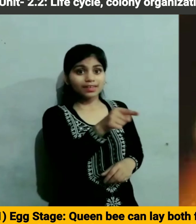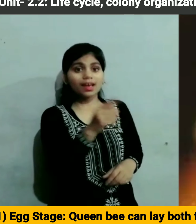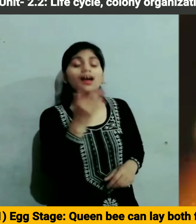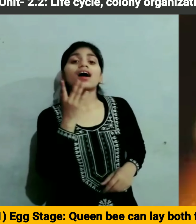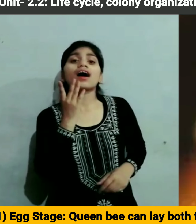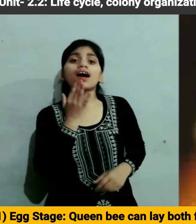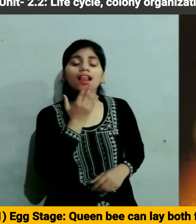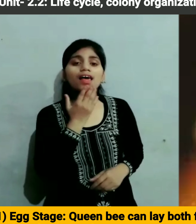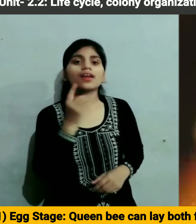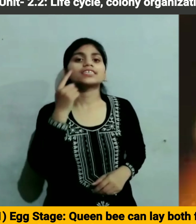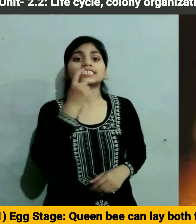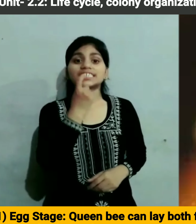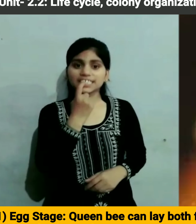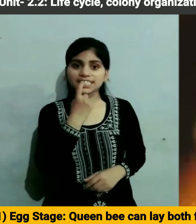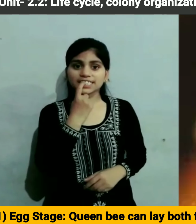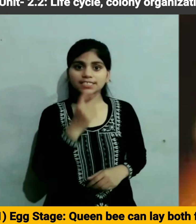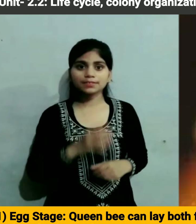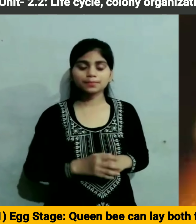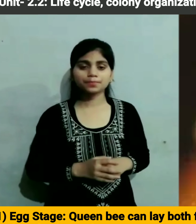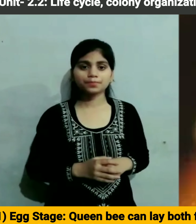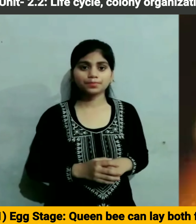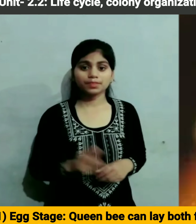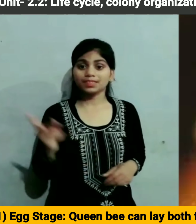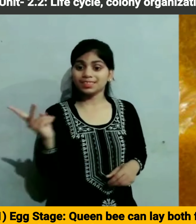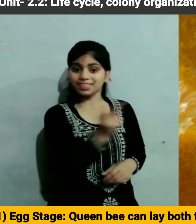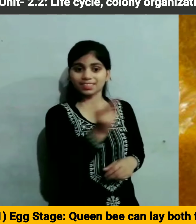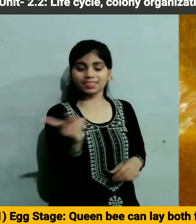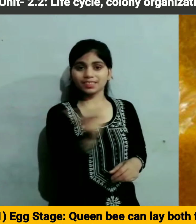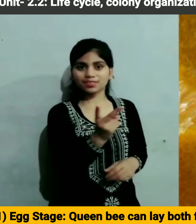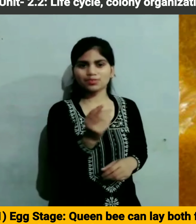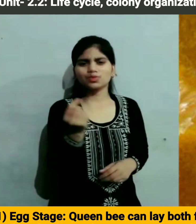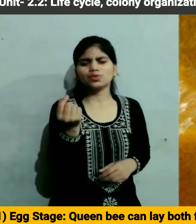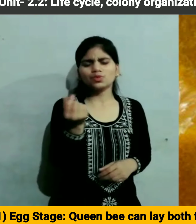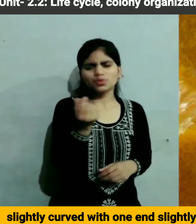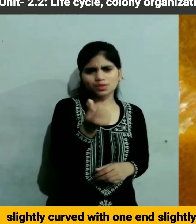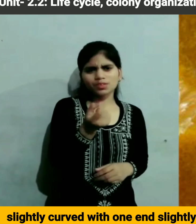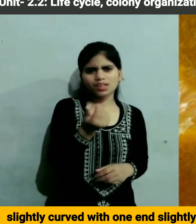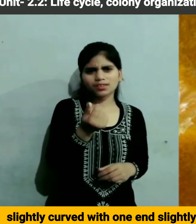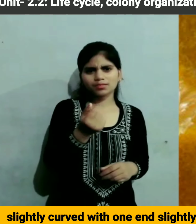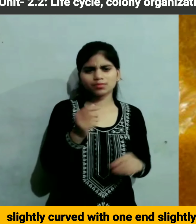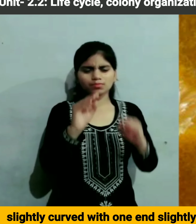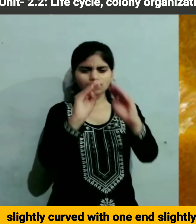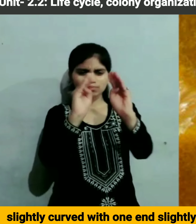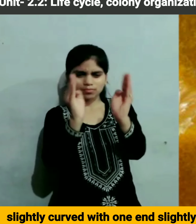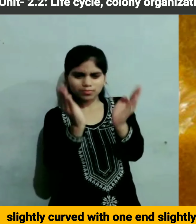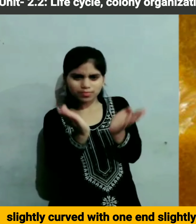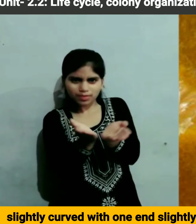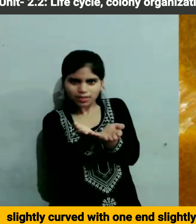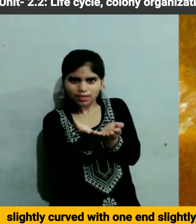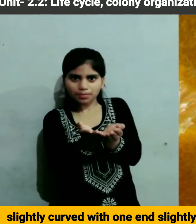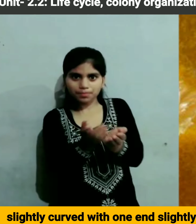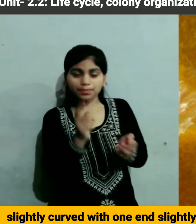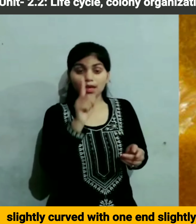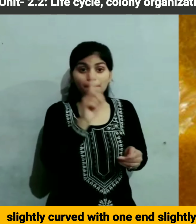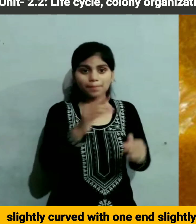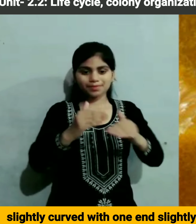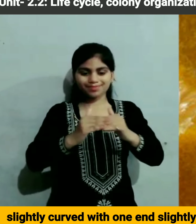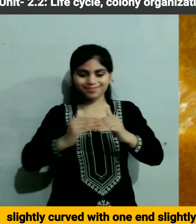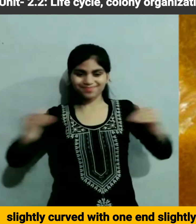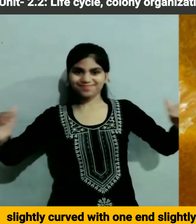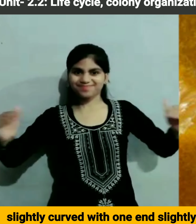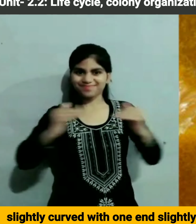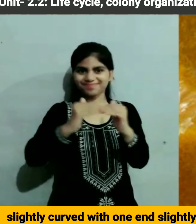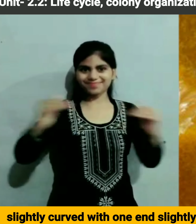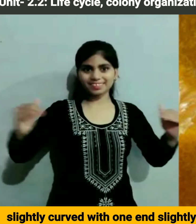in color, elongated and slightly curved, with one end